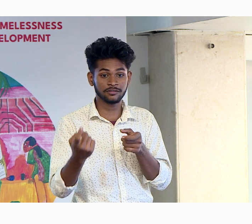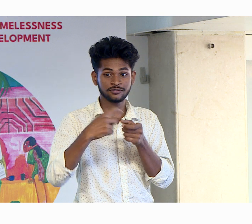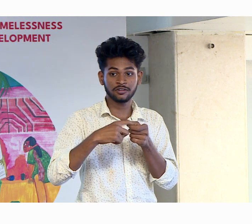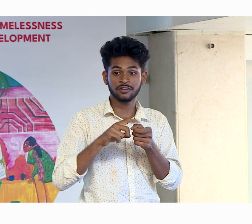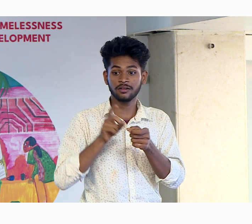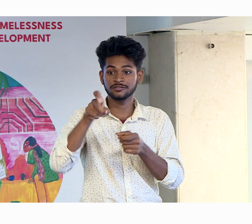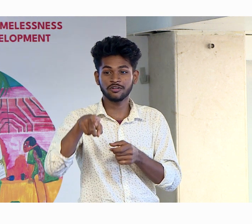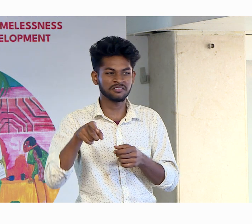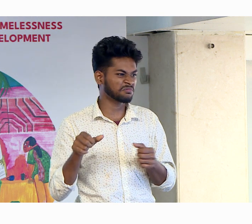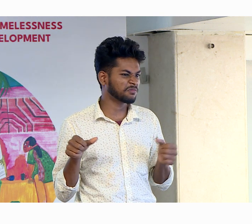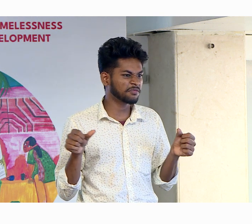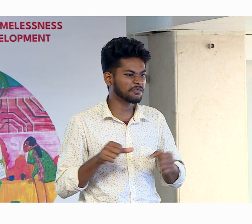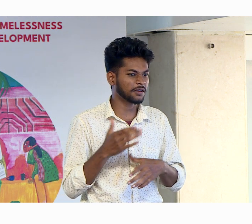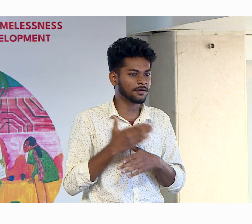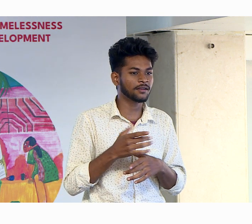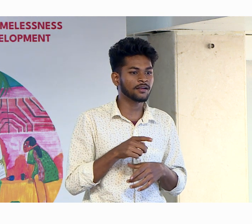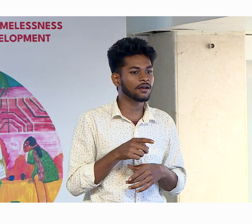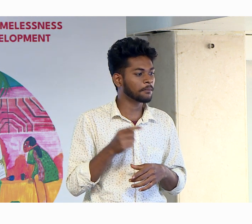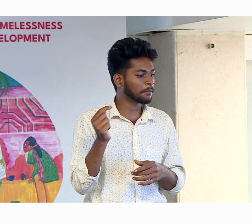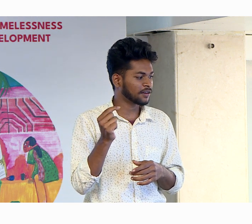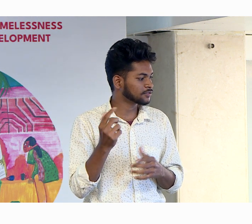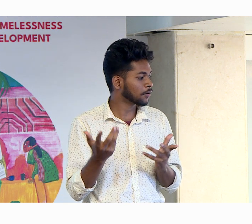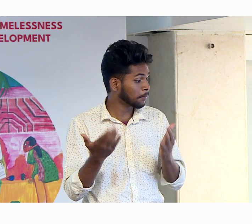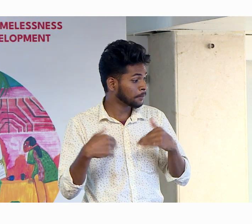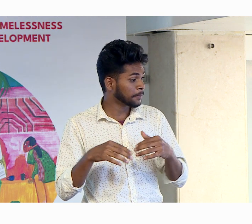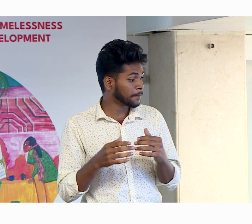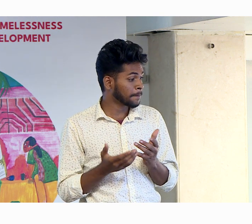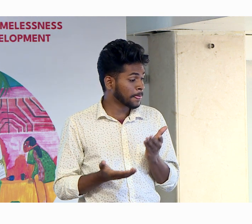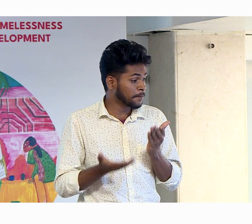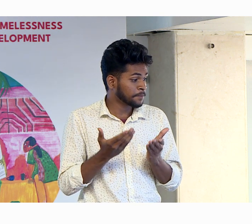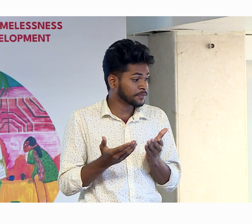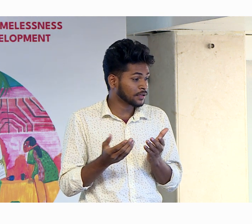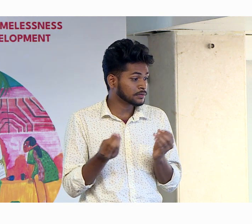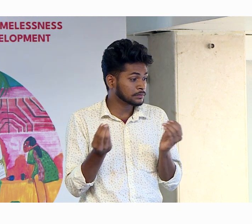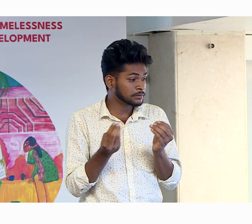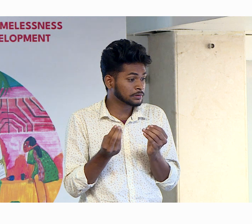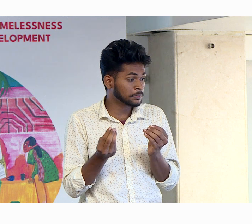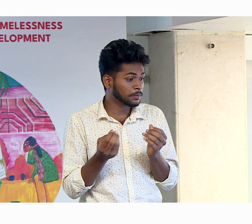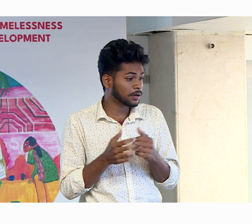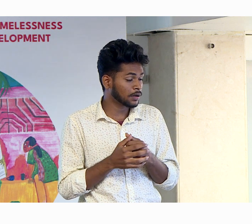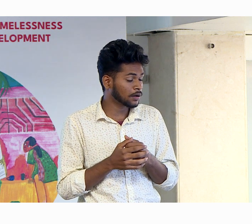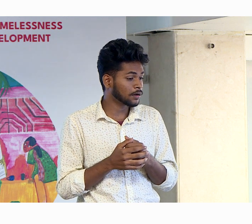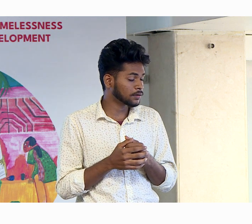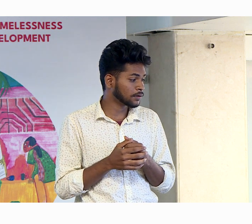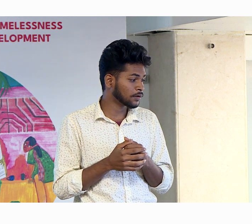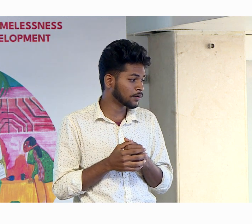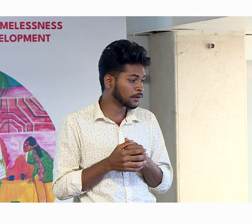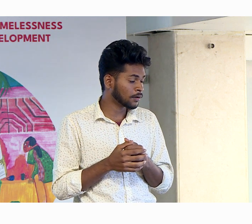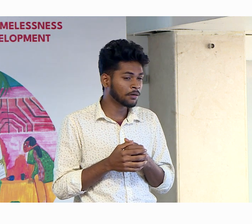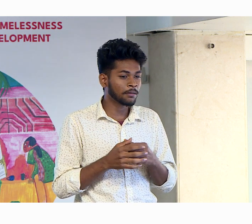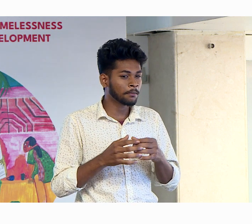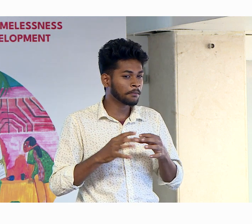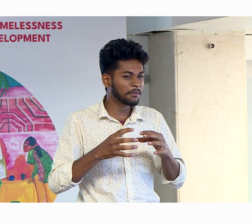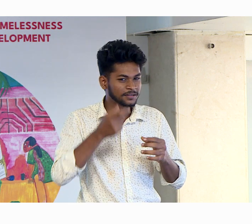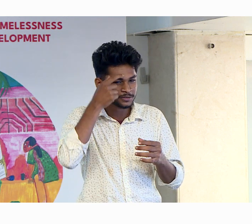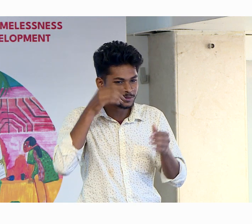instances recently around the pandemic, perpetuate groupthink, and they themselves can become an echo chamber. So a little bit of a warning there,